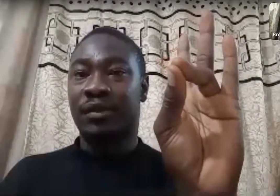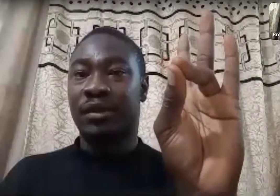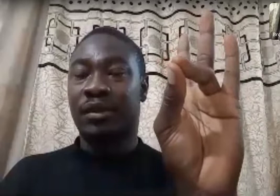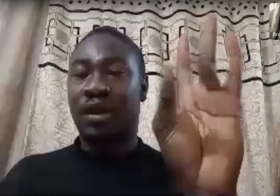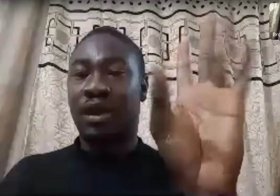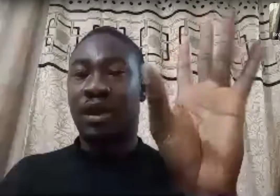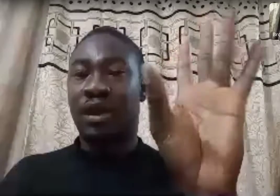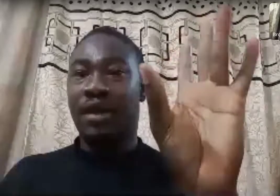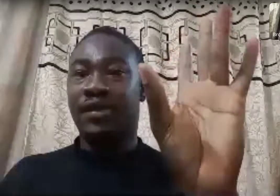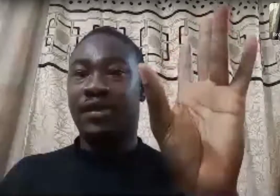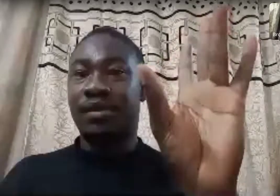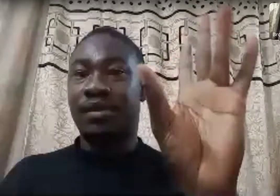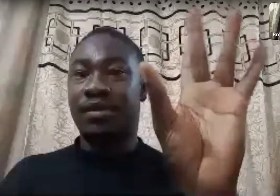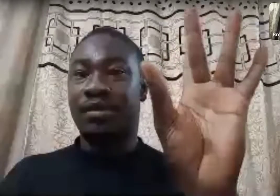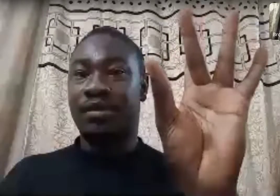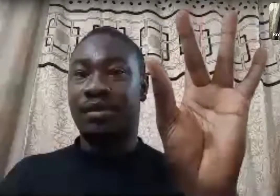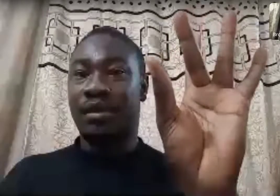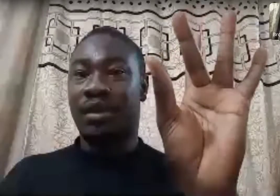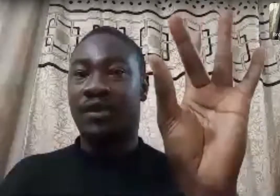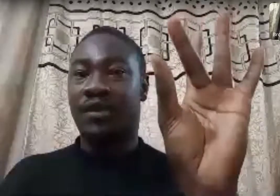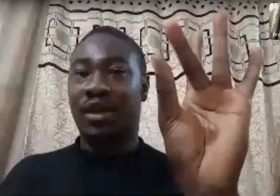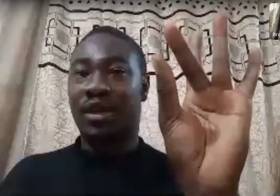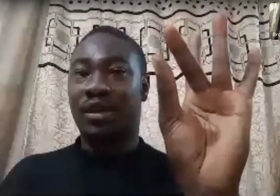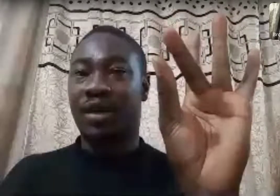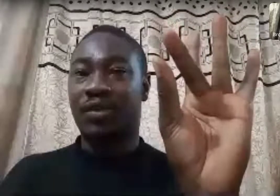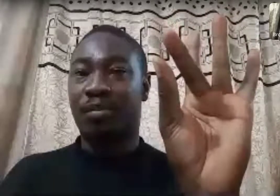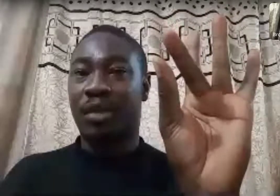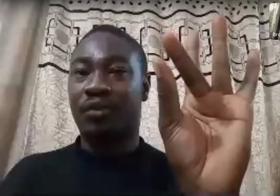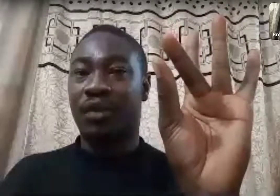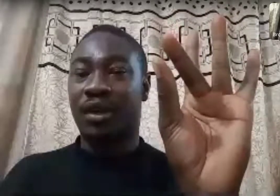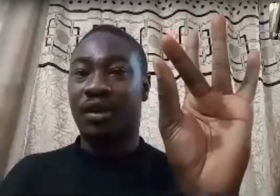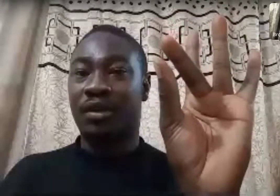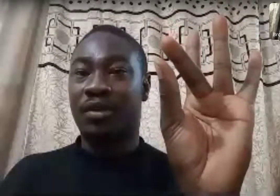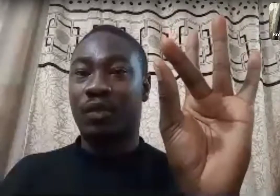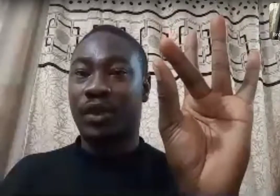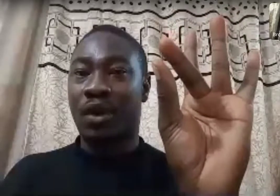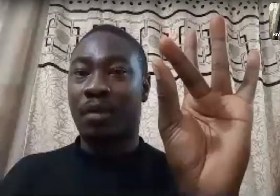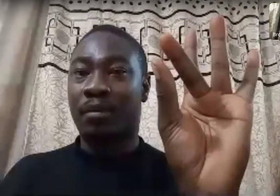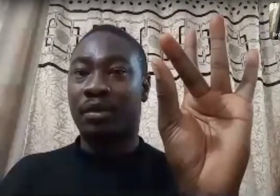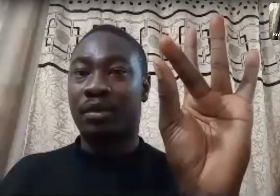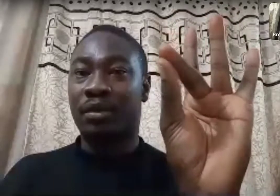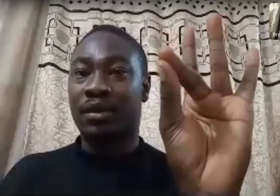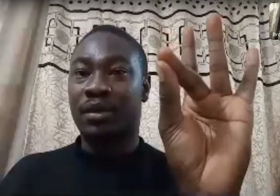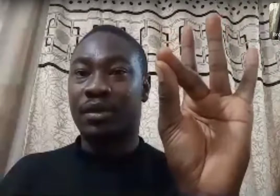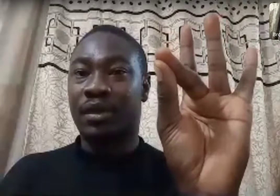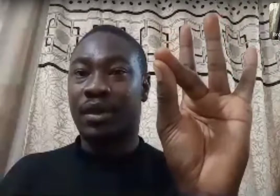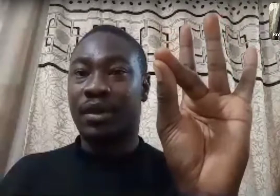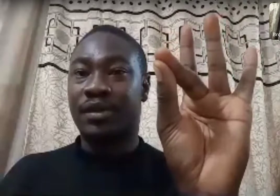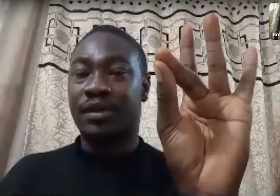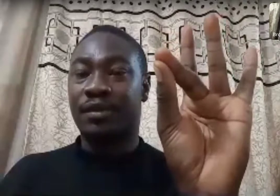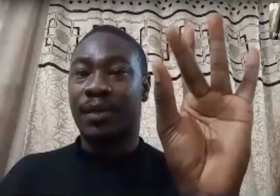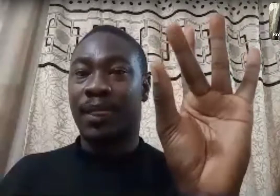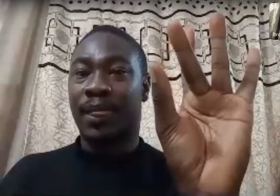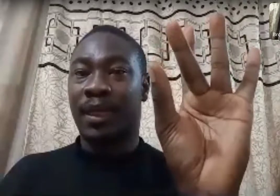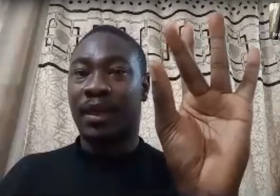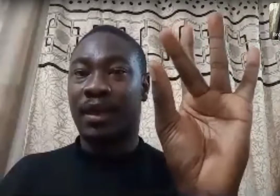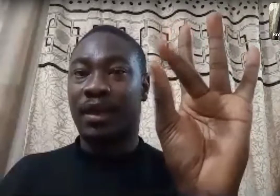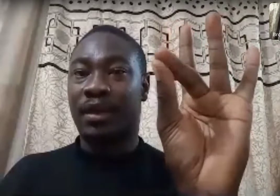8, the next finger, that's your middle finger with the thumb, 8, 8.